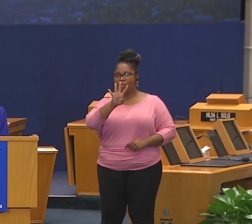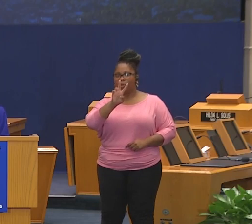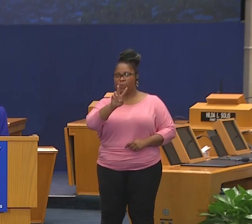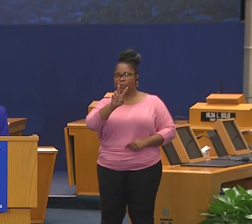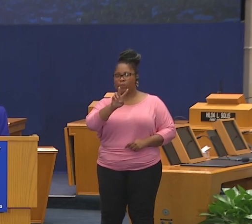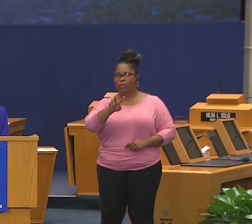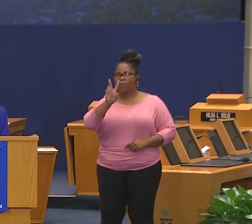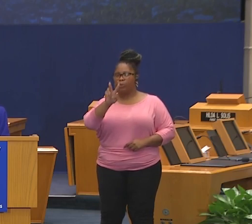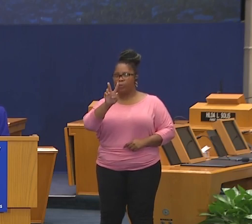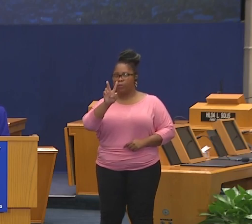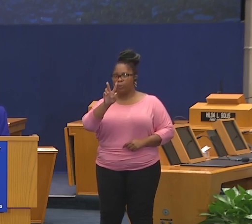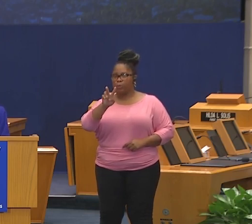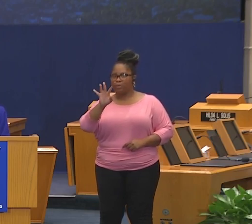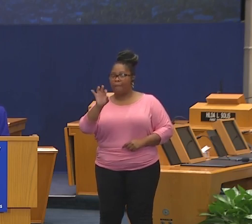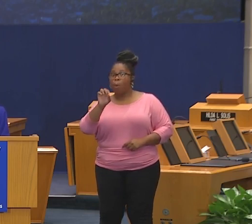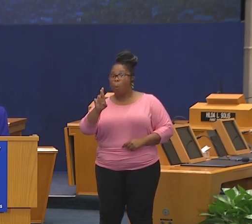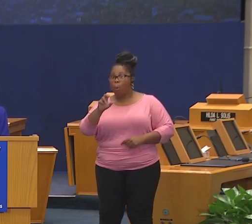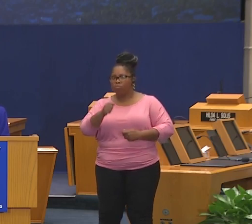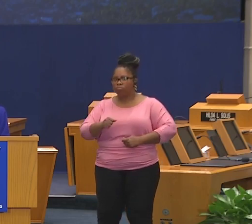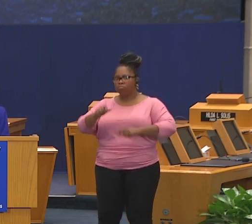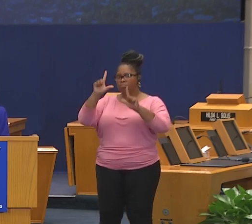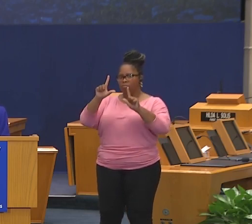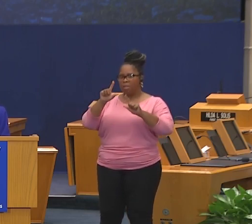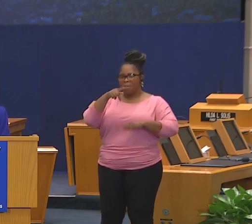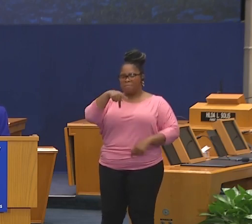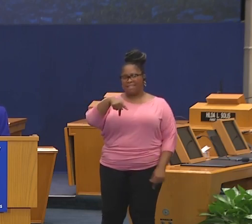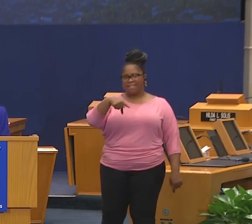888-942-2229 or visit